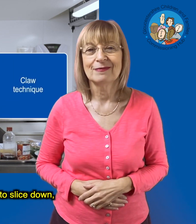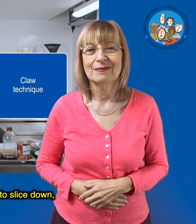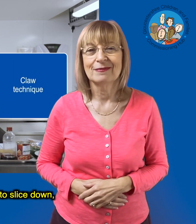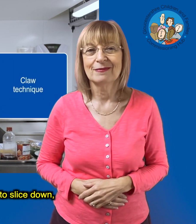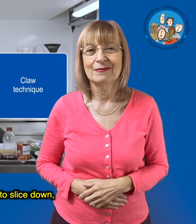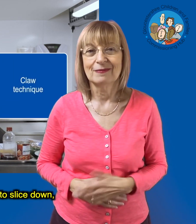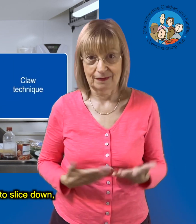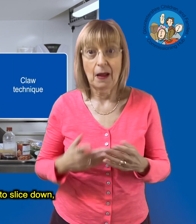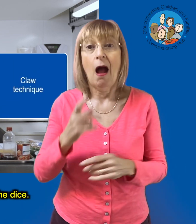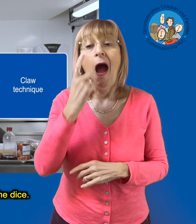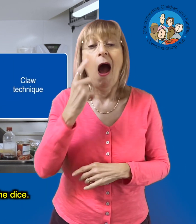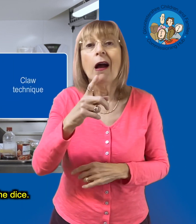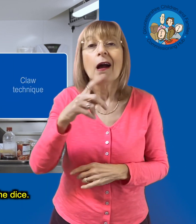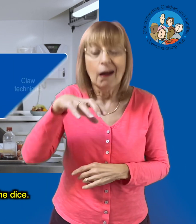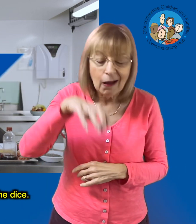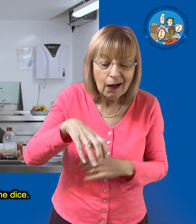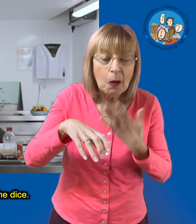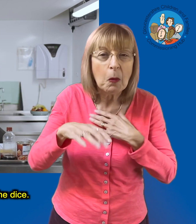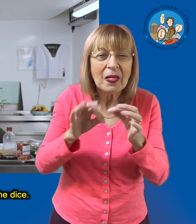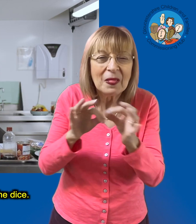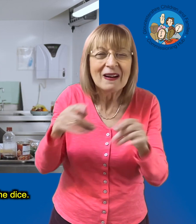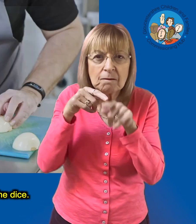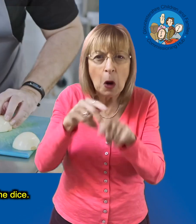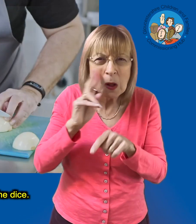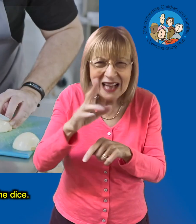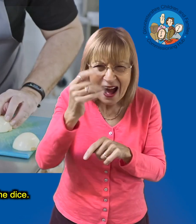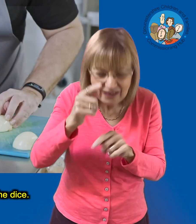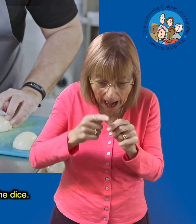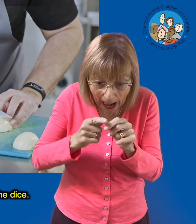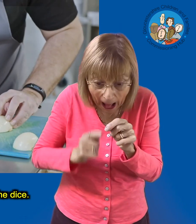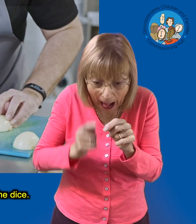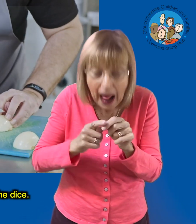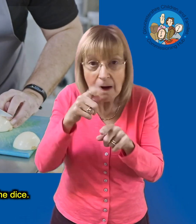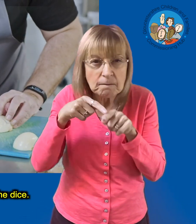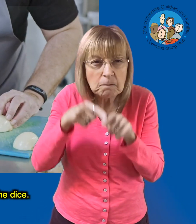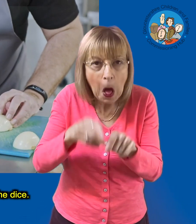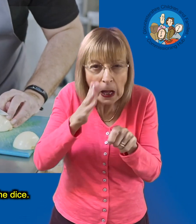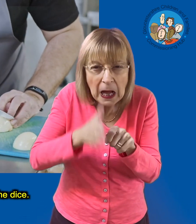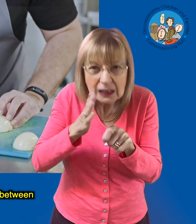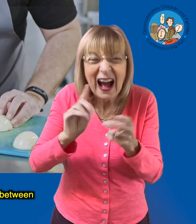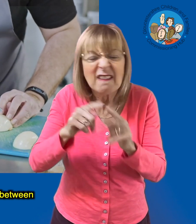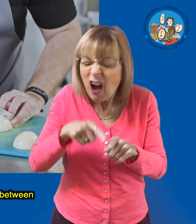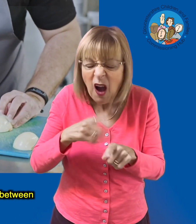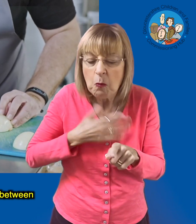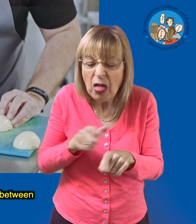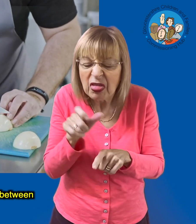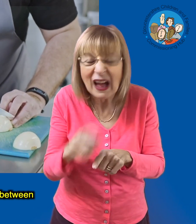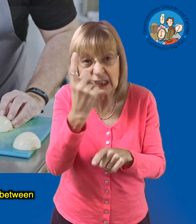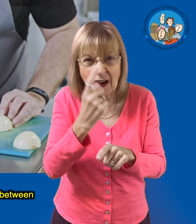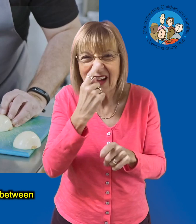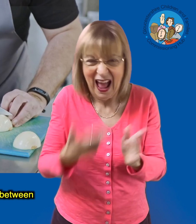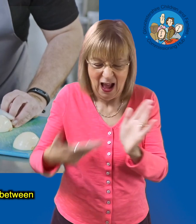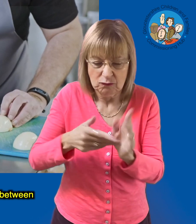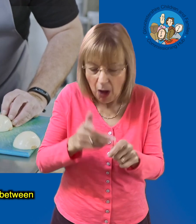method, we're going to slice down, and the thinner you slice the onion, the finer the dice. If you want it thicker,